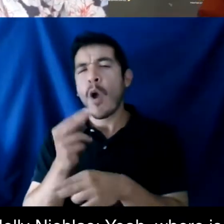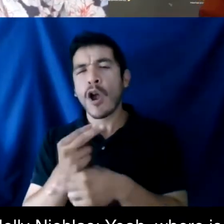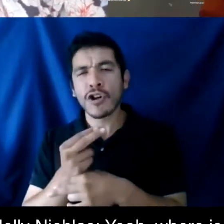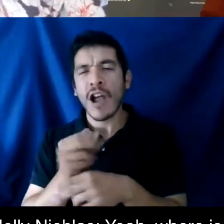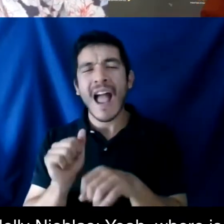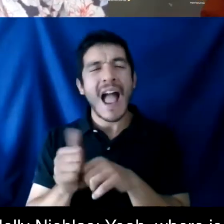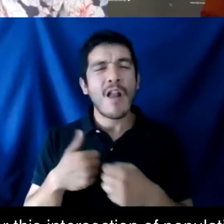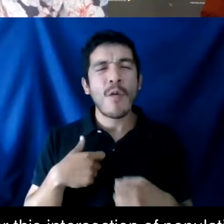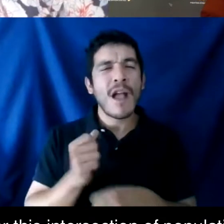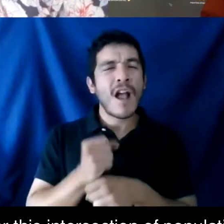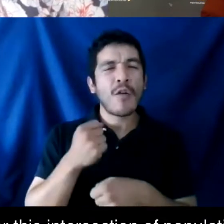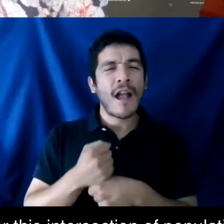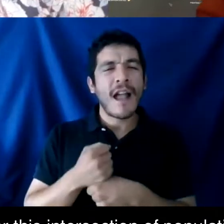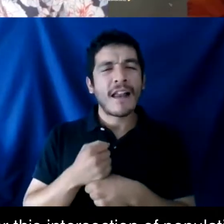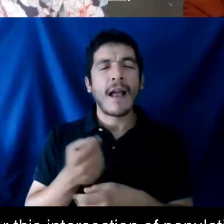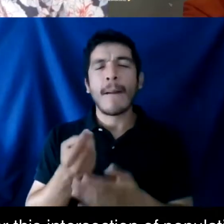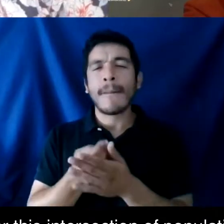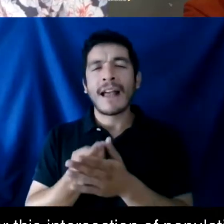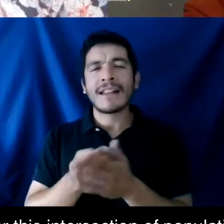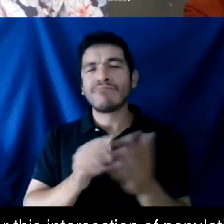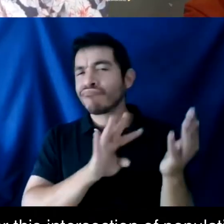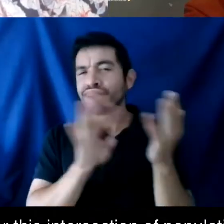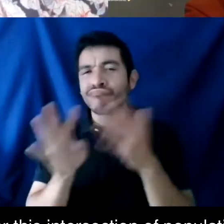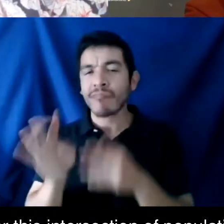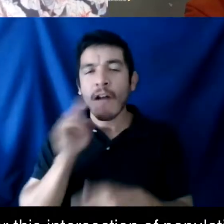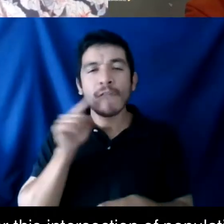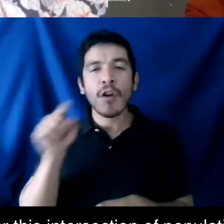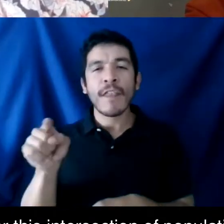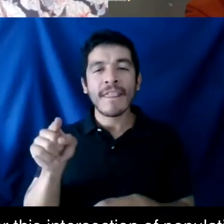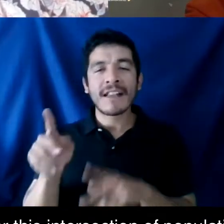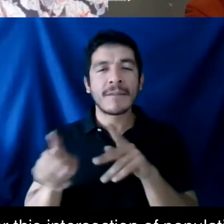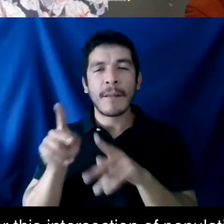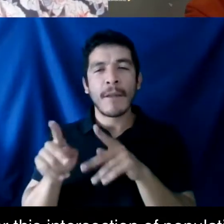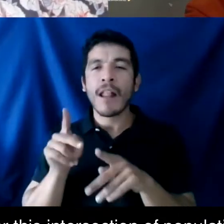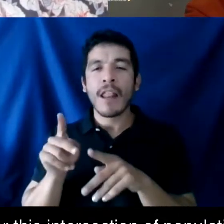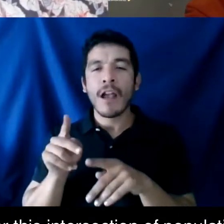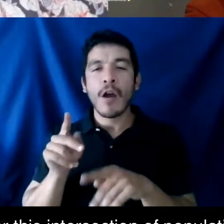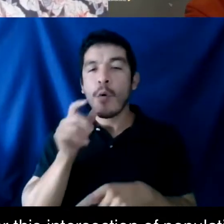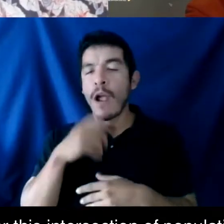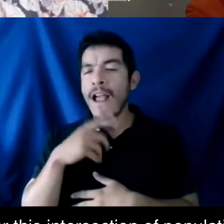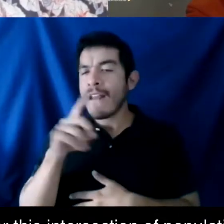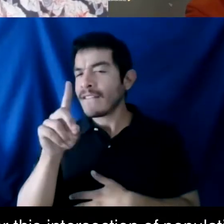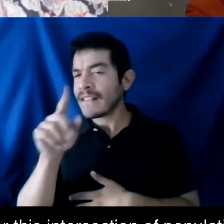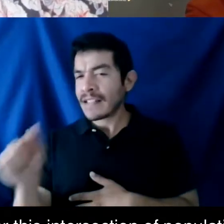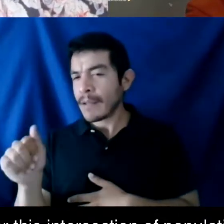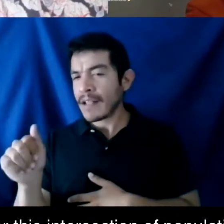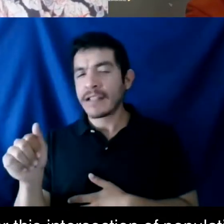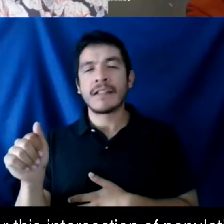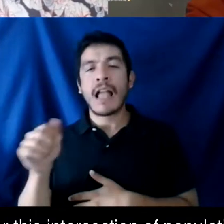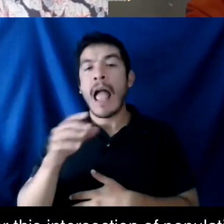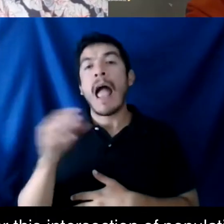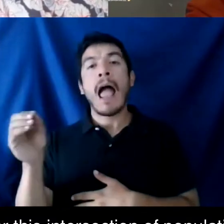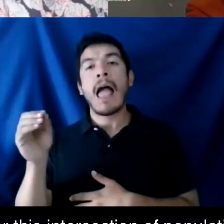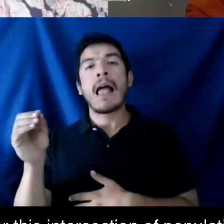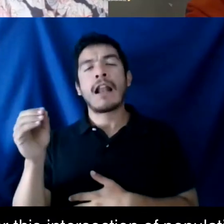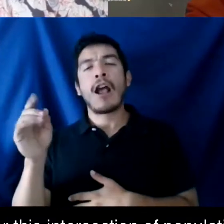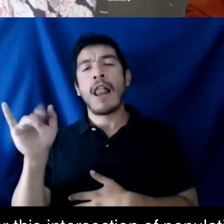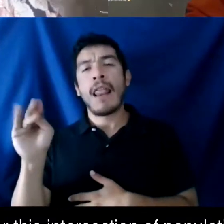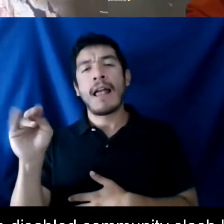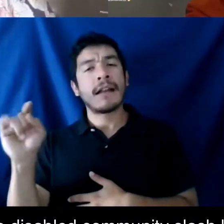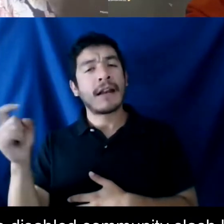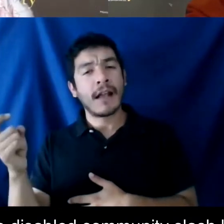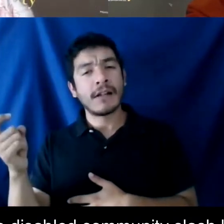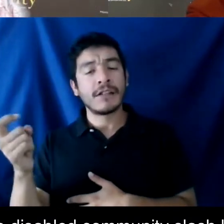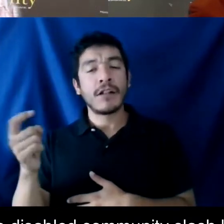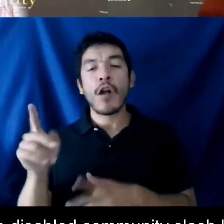create explicit funding streams for this intersection of population? How do we create targeted investments so that